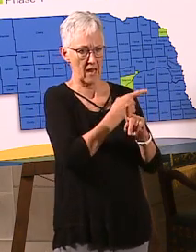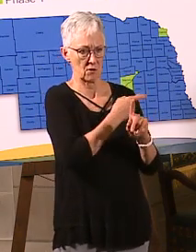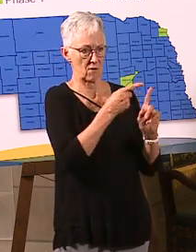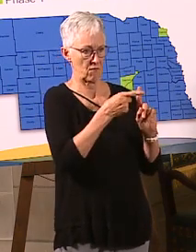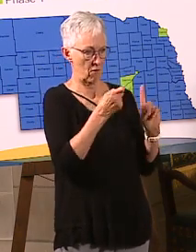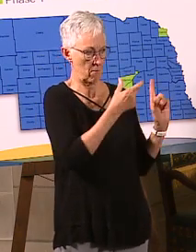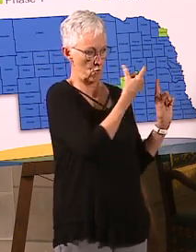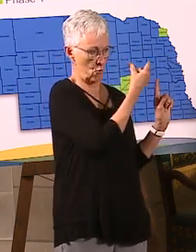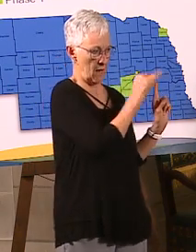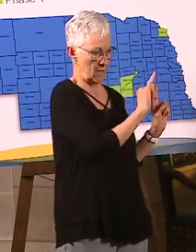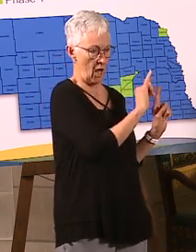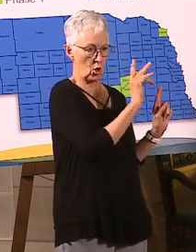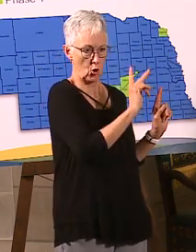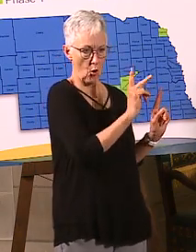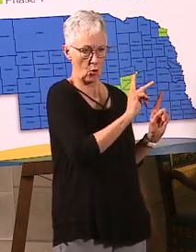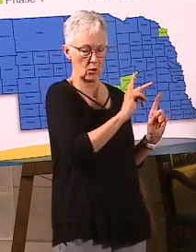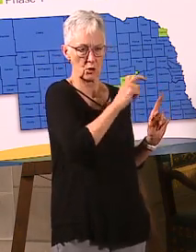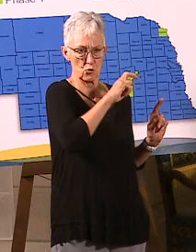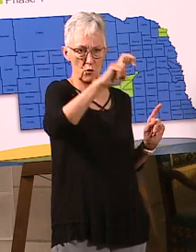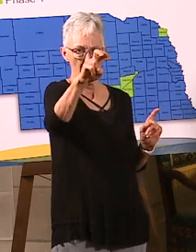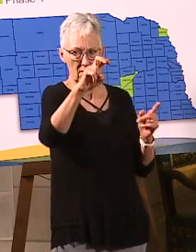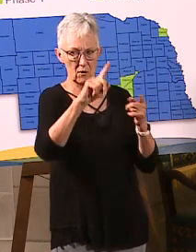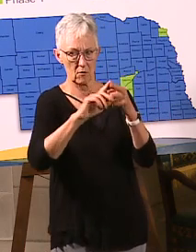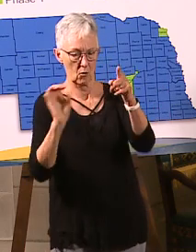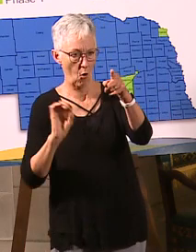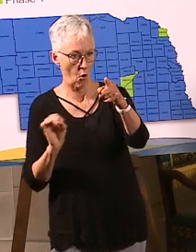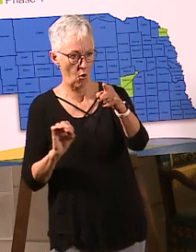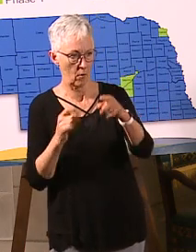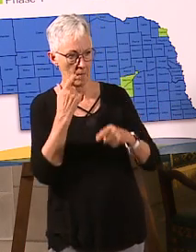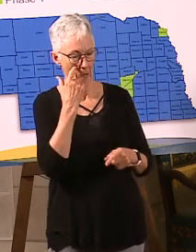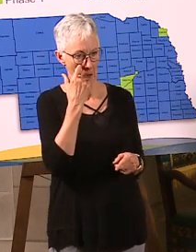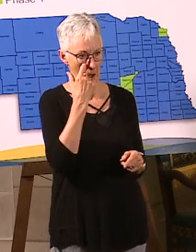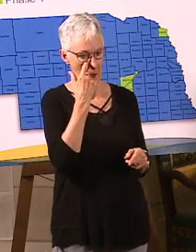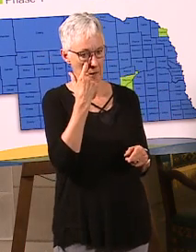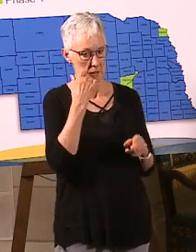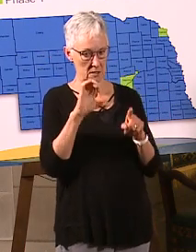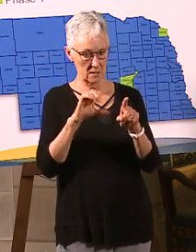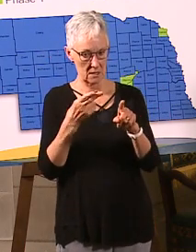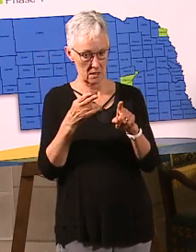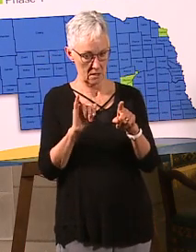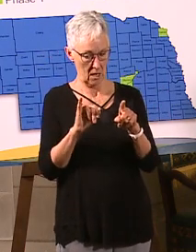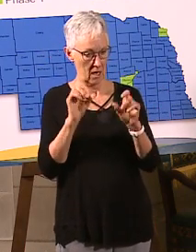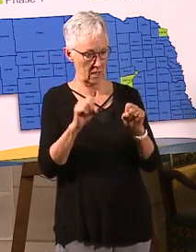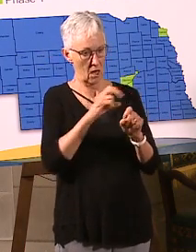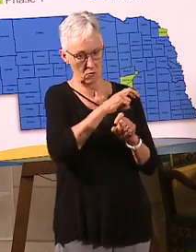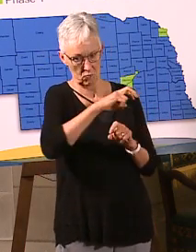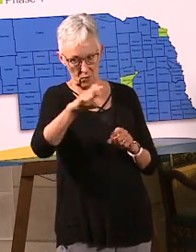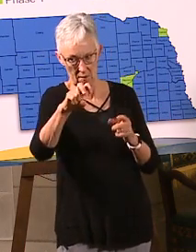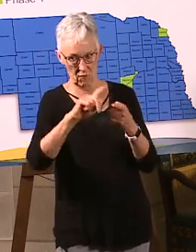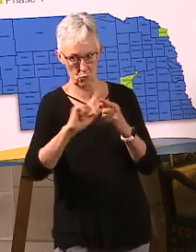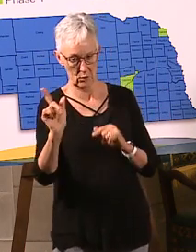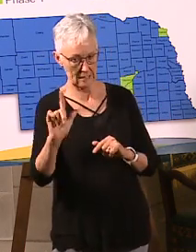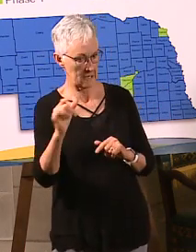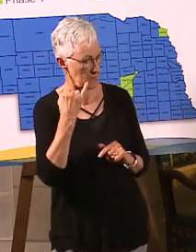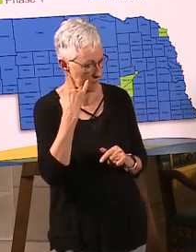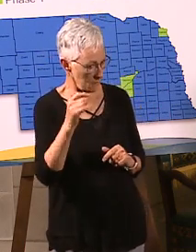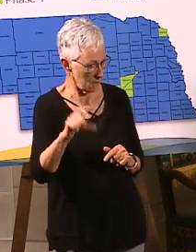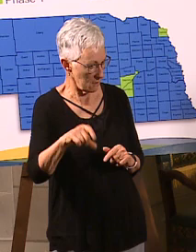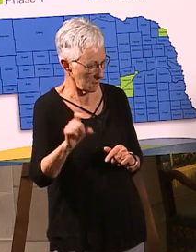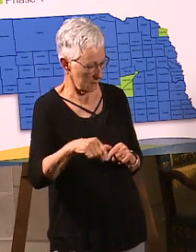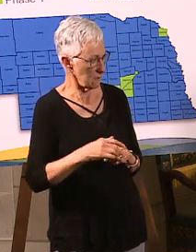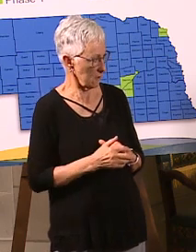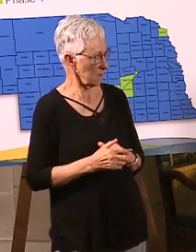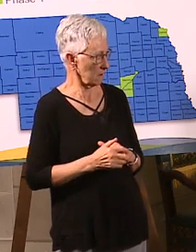North Platte to Omaha. I mean, CHI could transfer to Lincoln if they needed to. CHI has quite a few